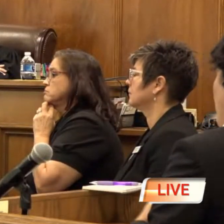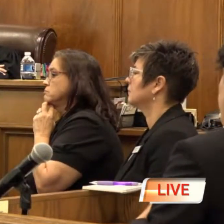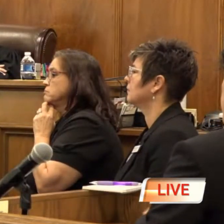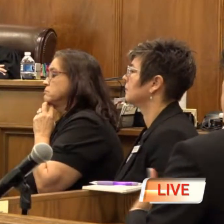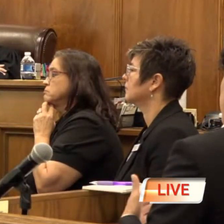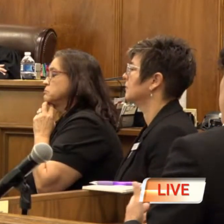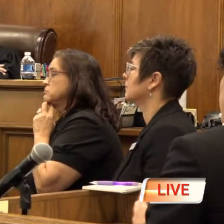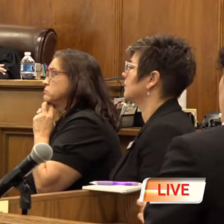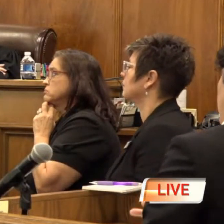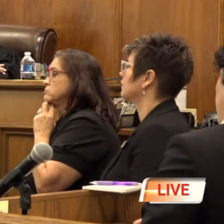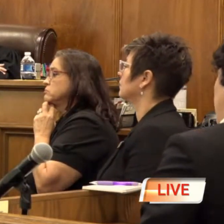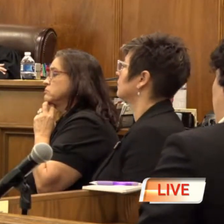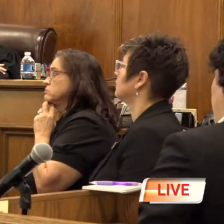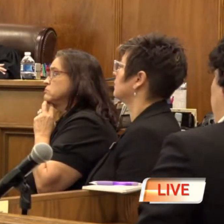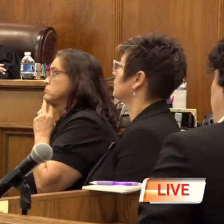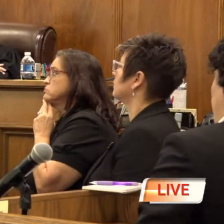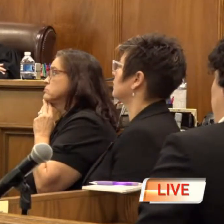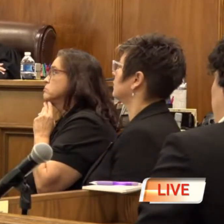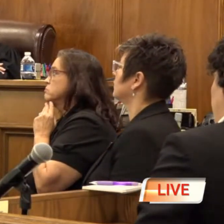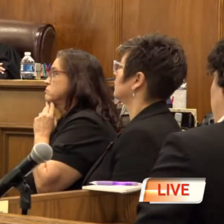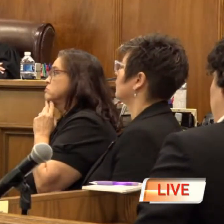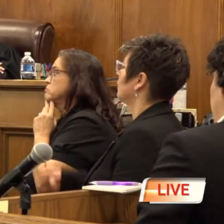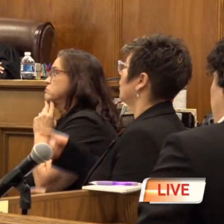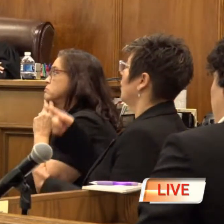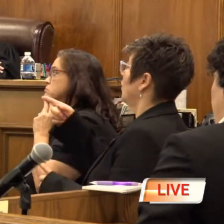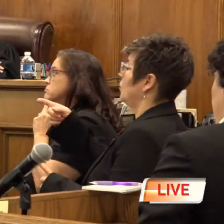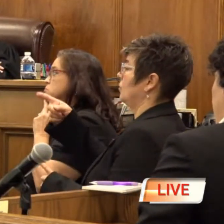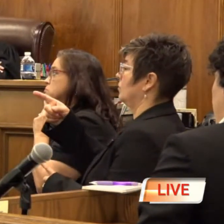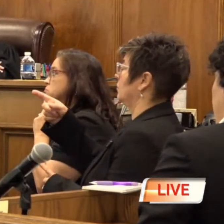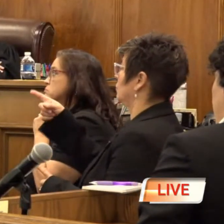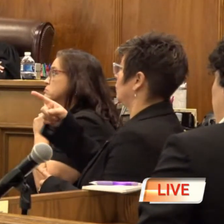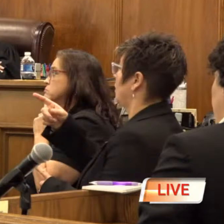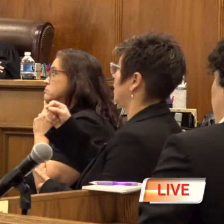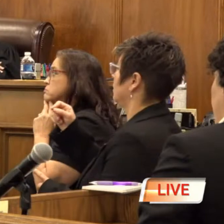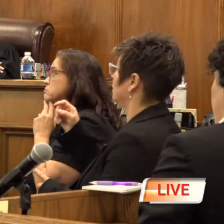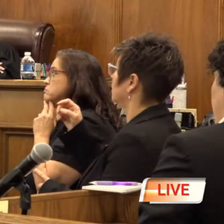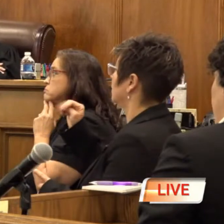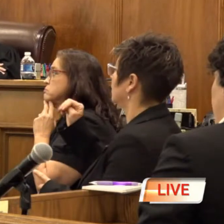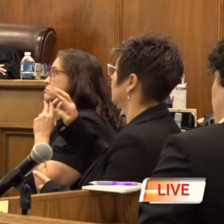And what did you want to tell Ms. Merchant?